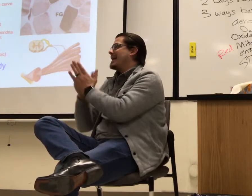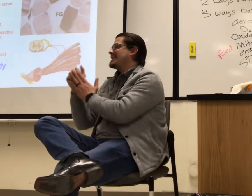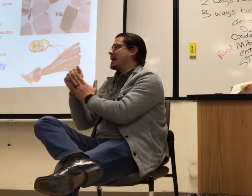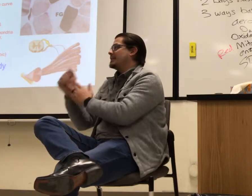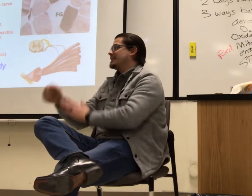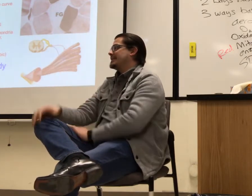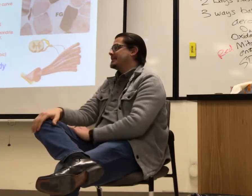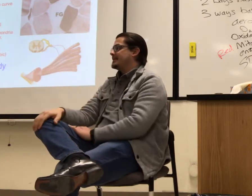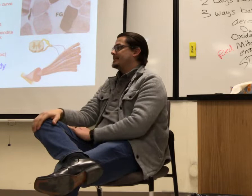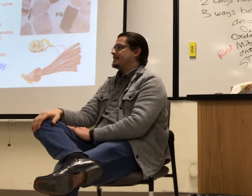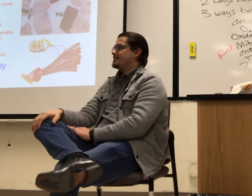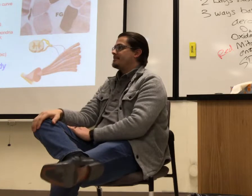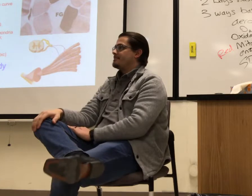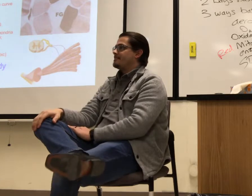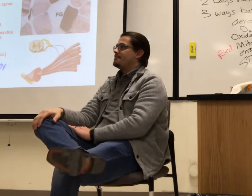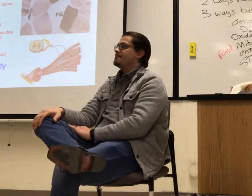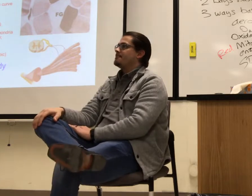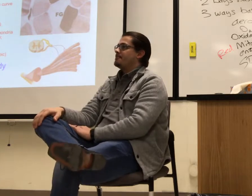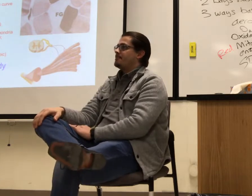enzymes.